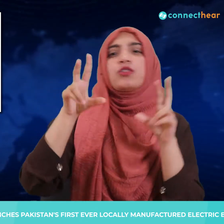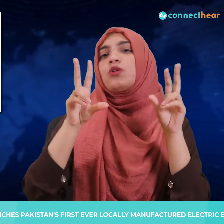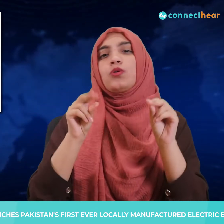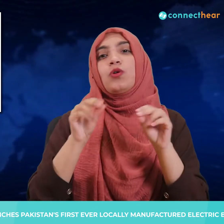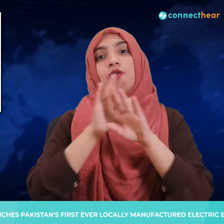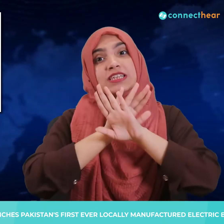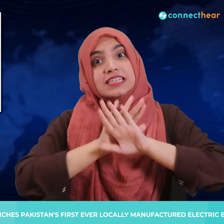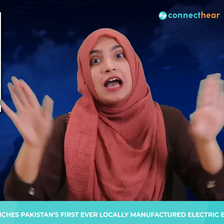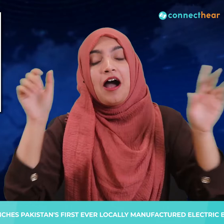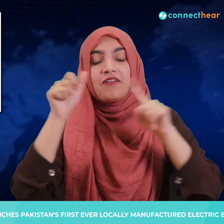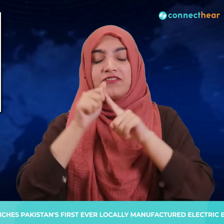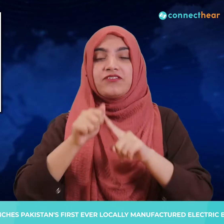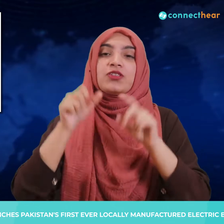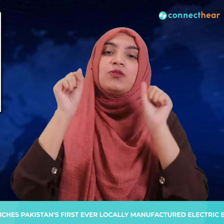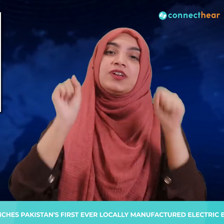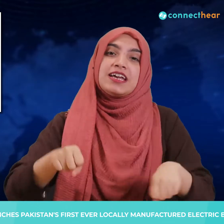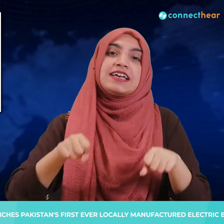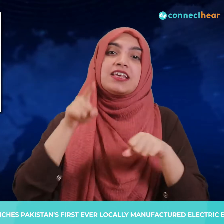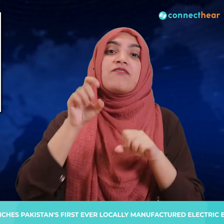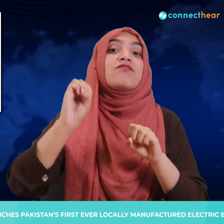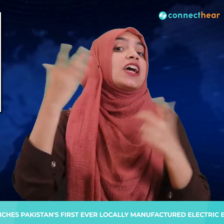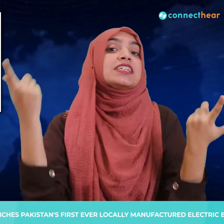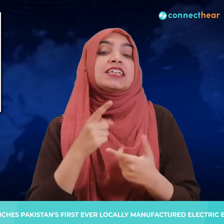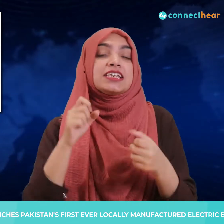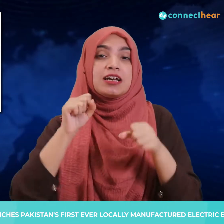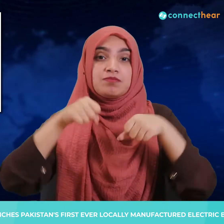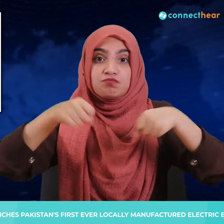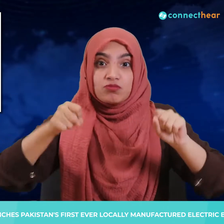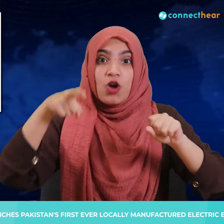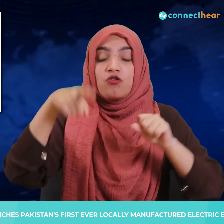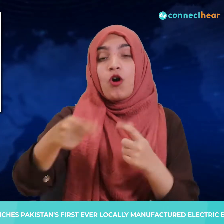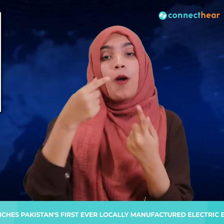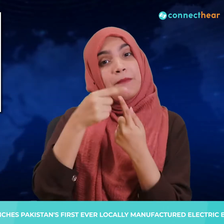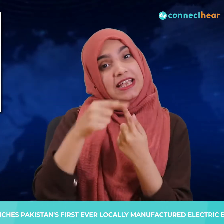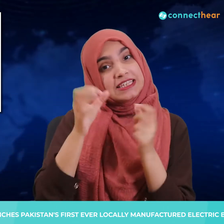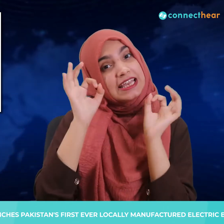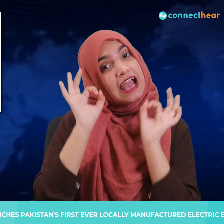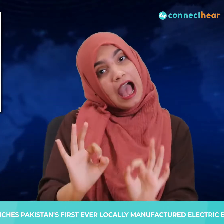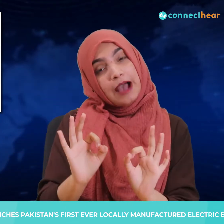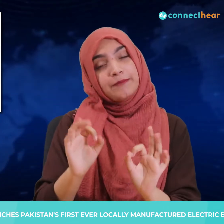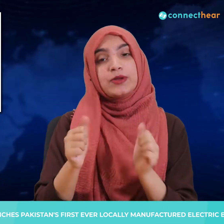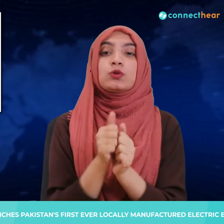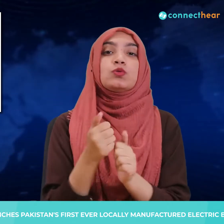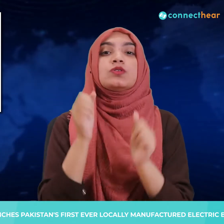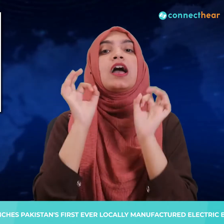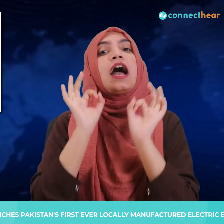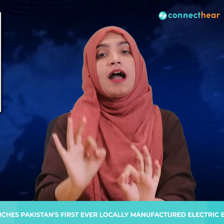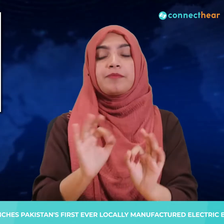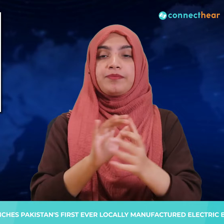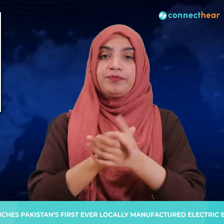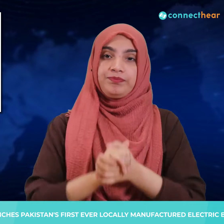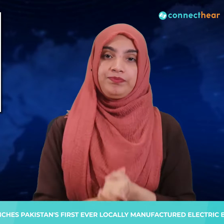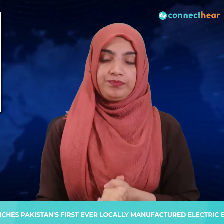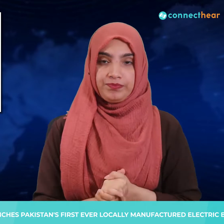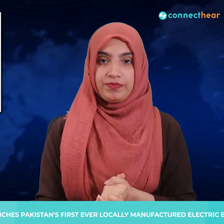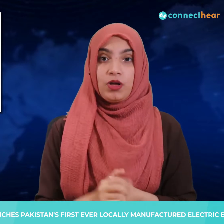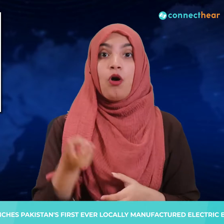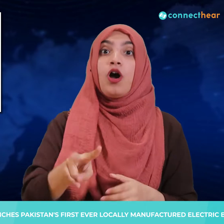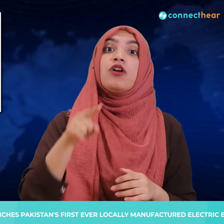EVs, particularly electric motorcycles, as they are used more, will have to be introduced in cities to curb